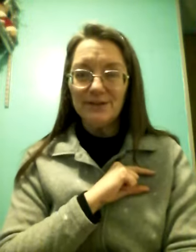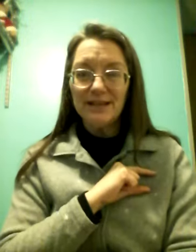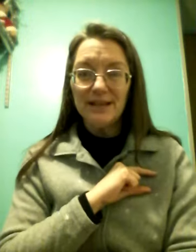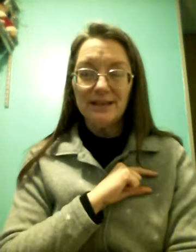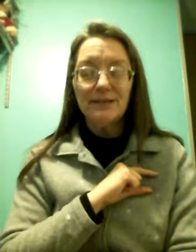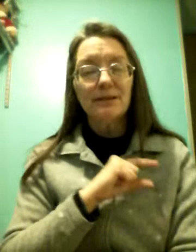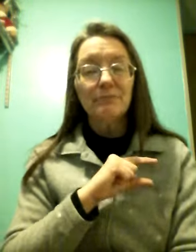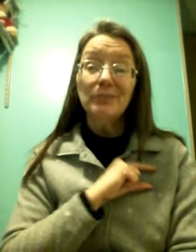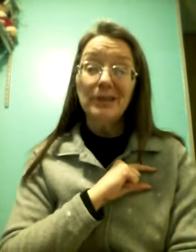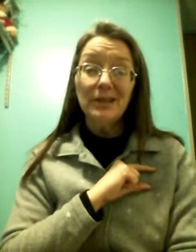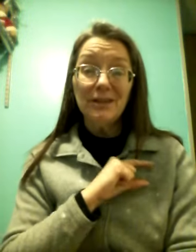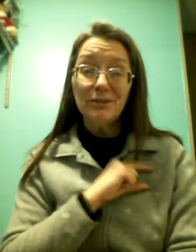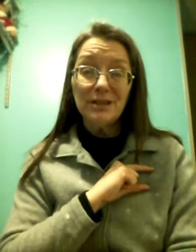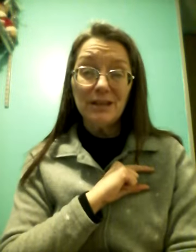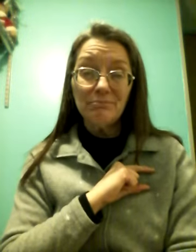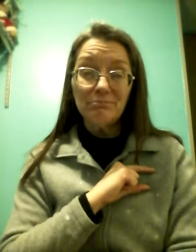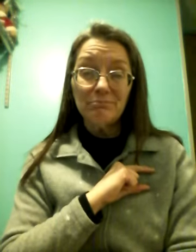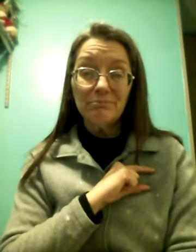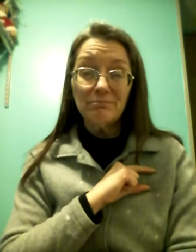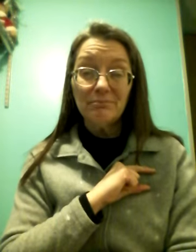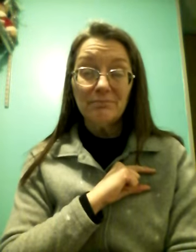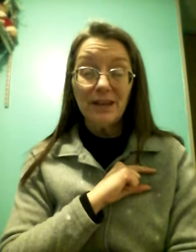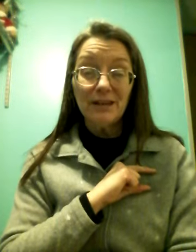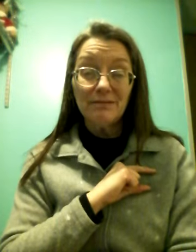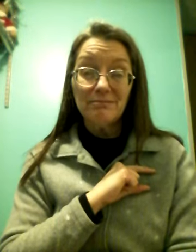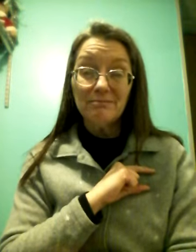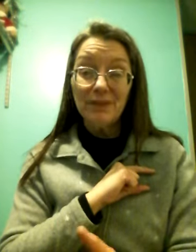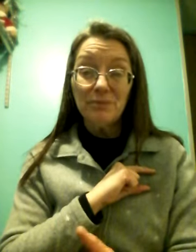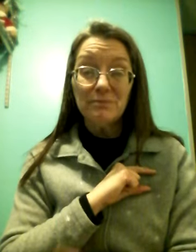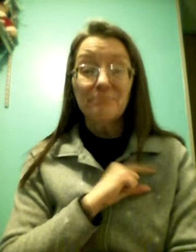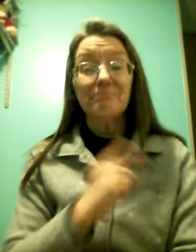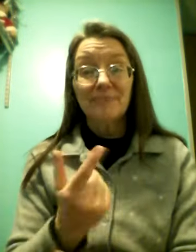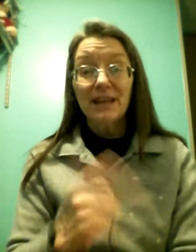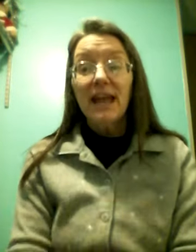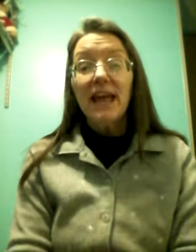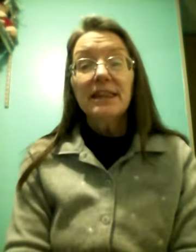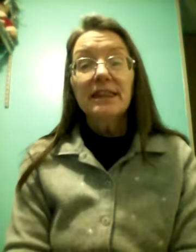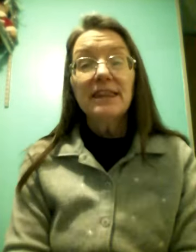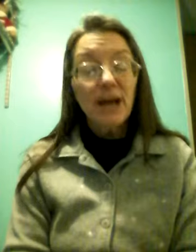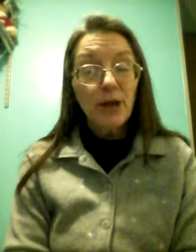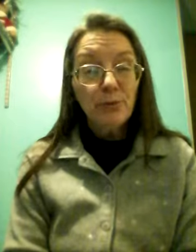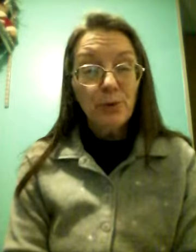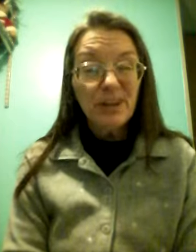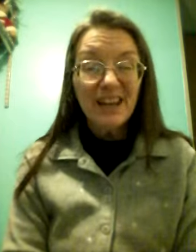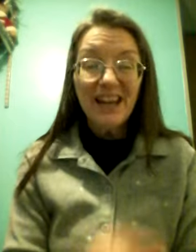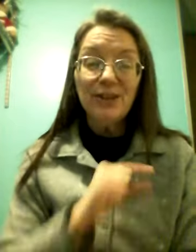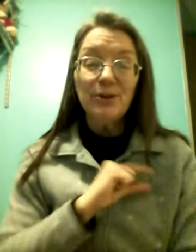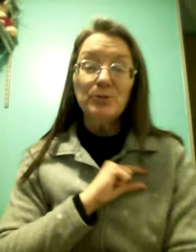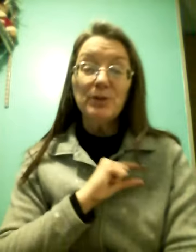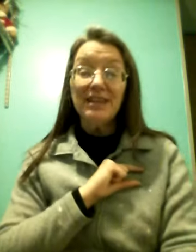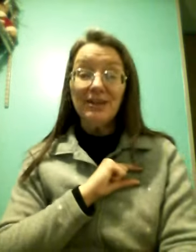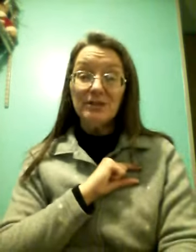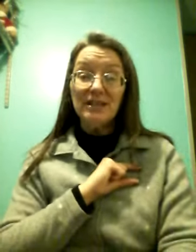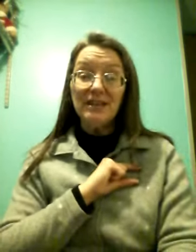guilty. Guilty. Like, um, the other word that kind of goes with guilty, if you